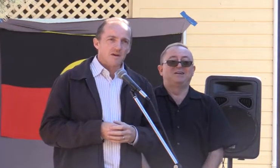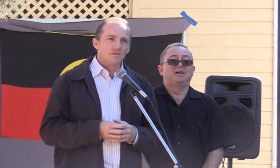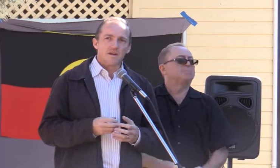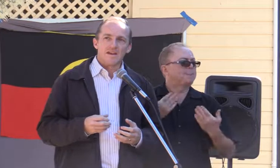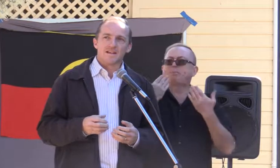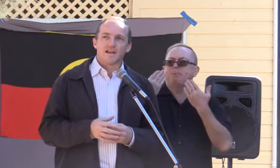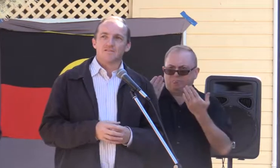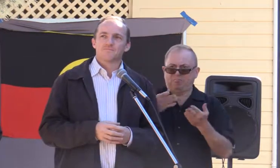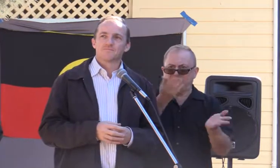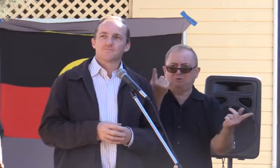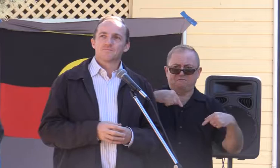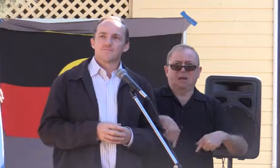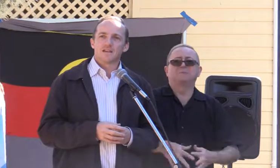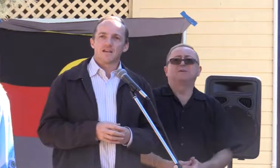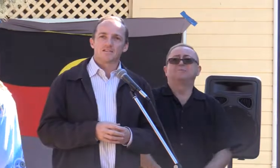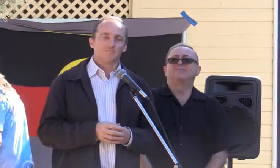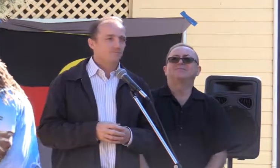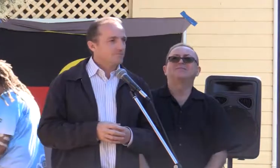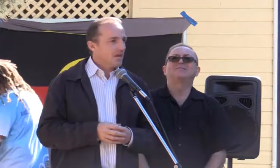thank you so much for being here today.